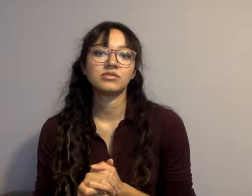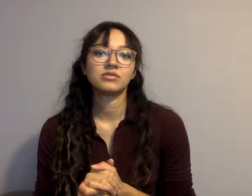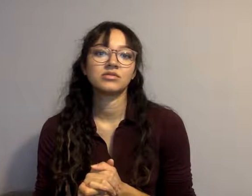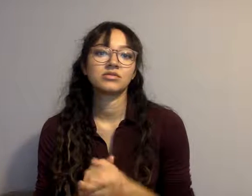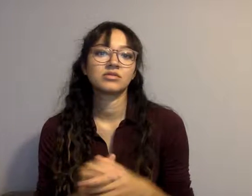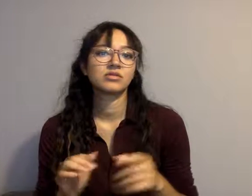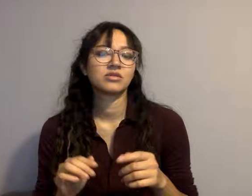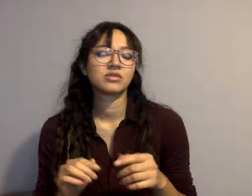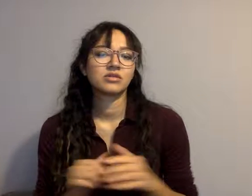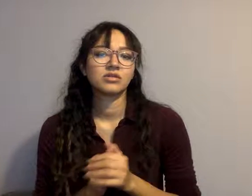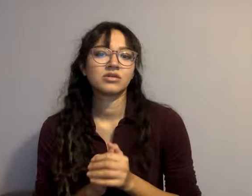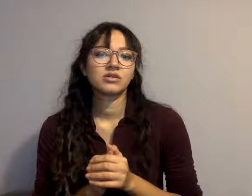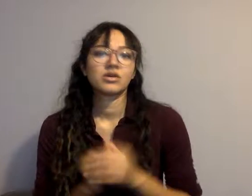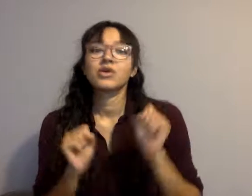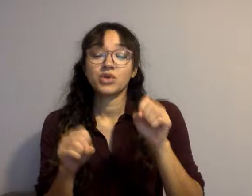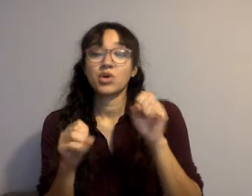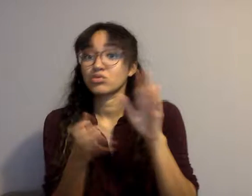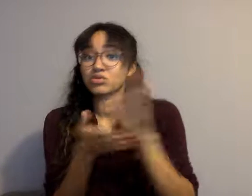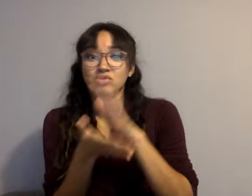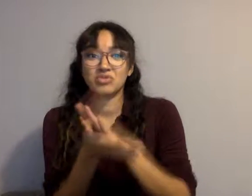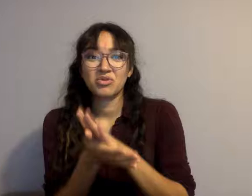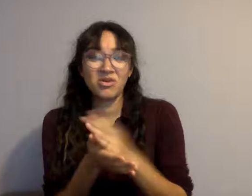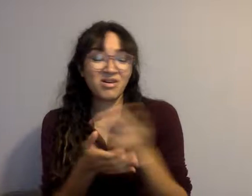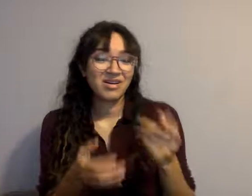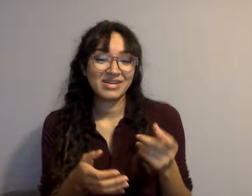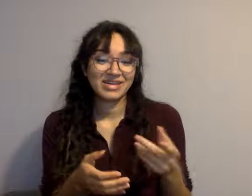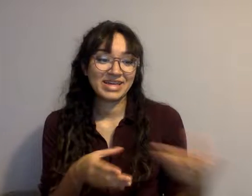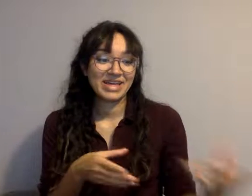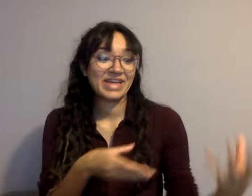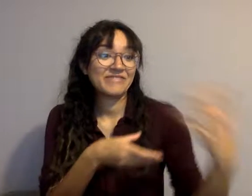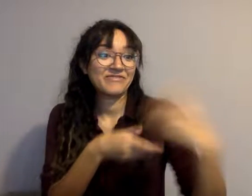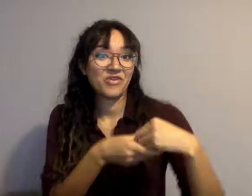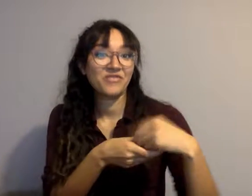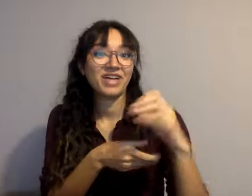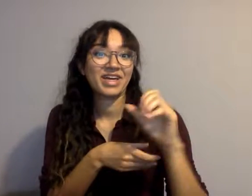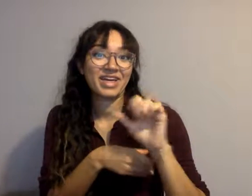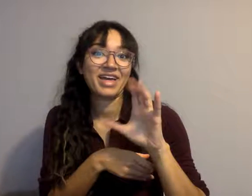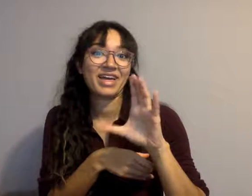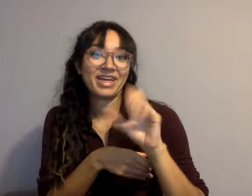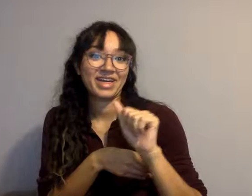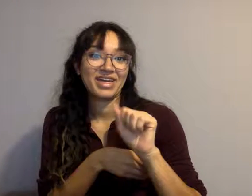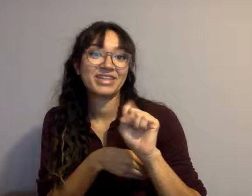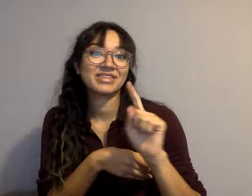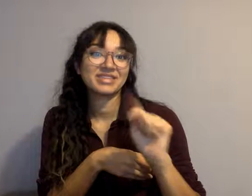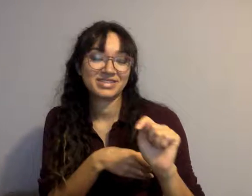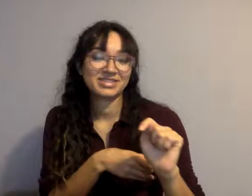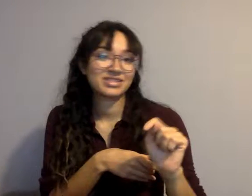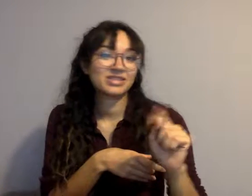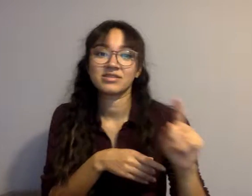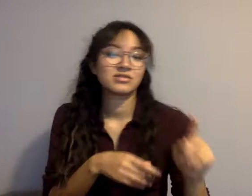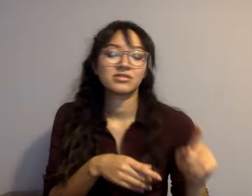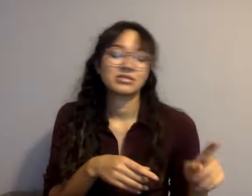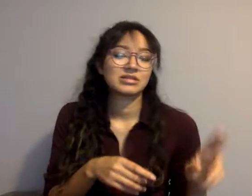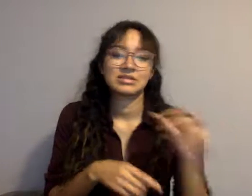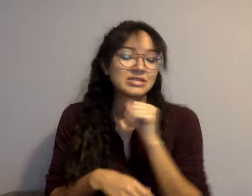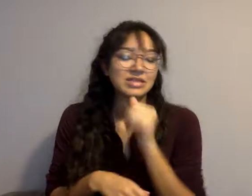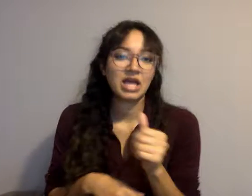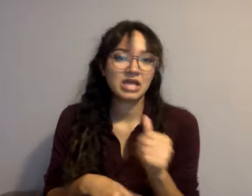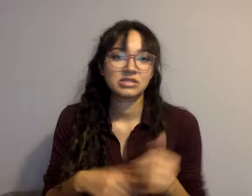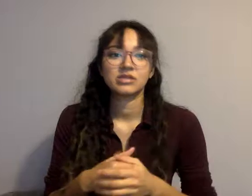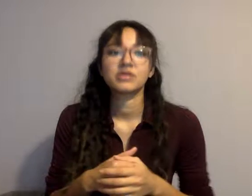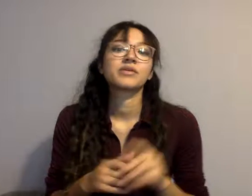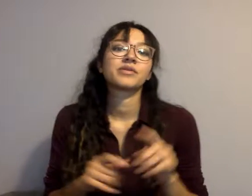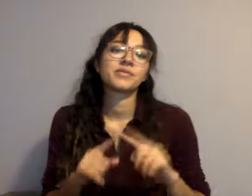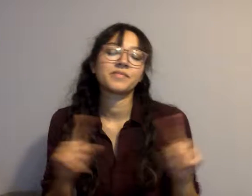cast. Finally, my senior year, ASU decided to do a show called They Dance Real Slow in Jackson. It's a play about